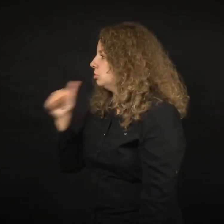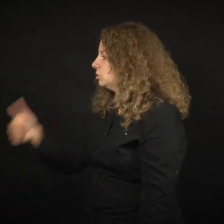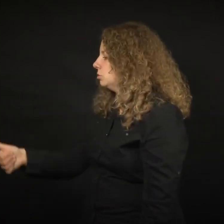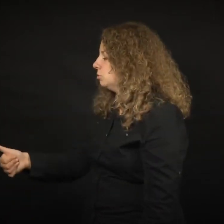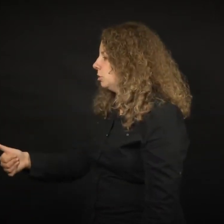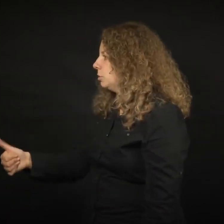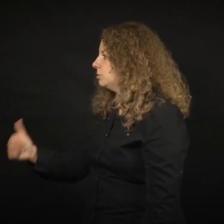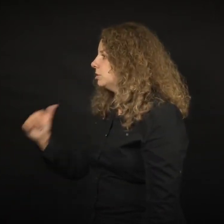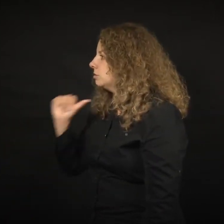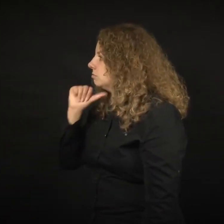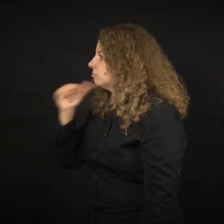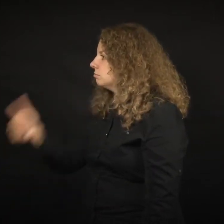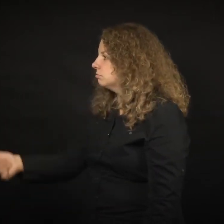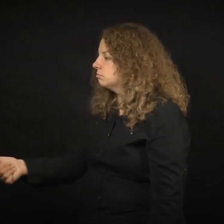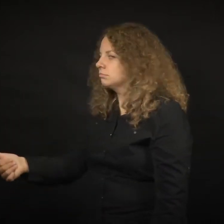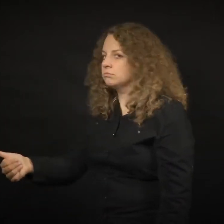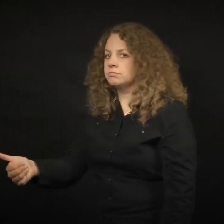Don't or won't.